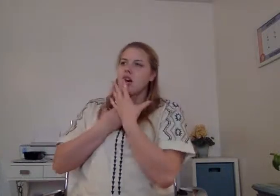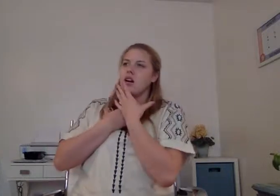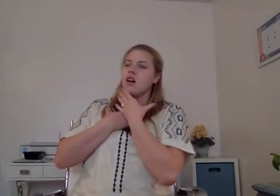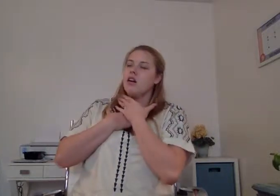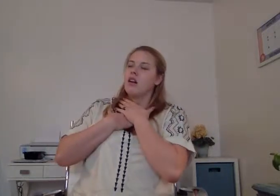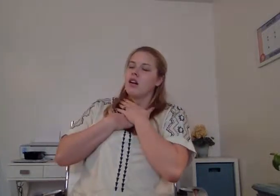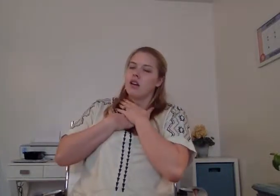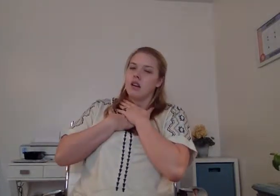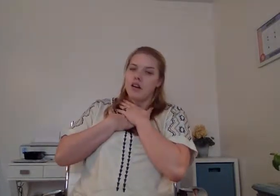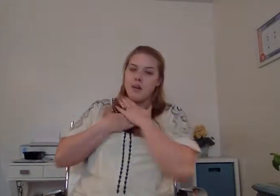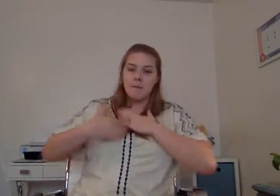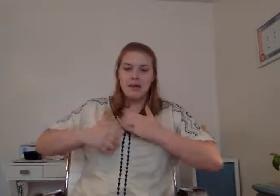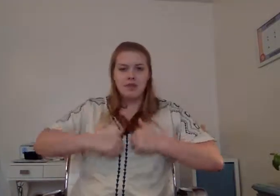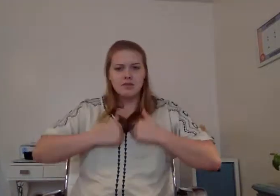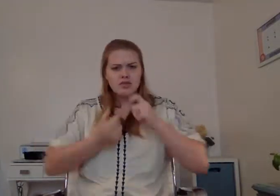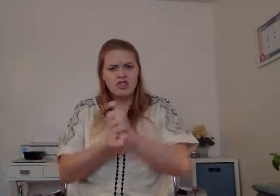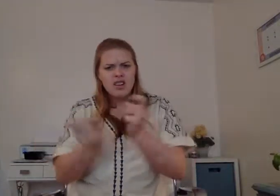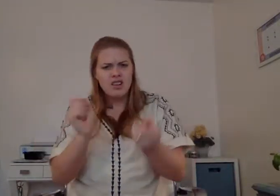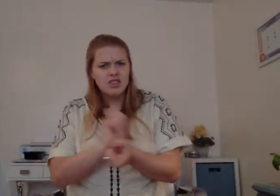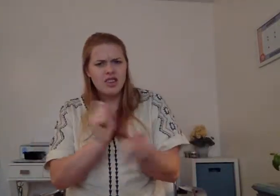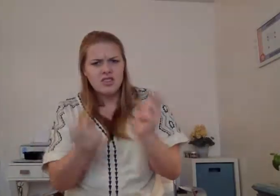those. And if you still hate the word,